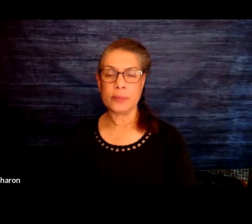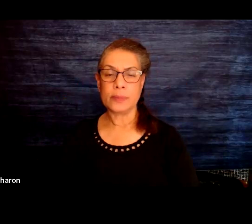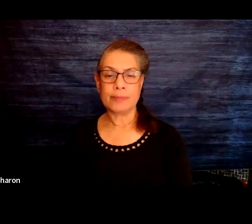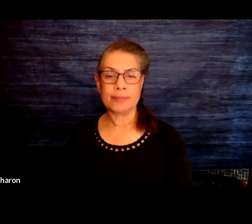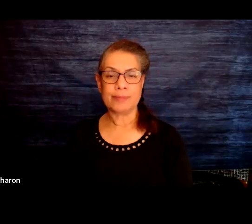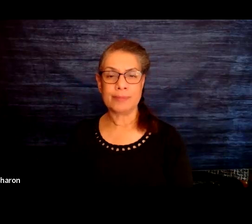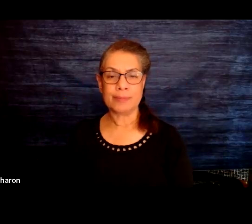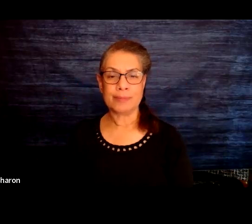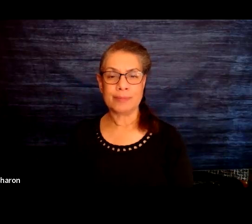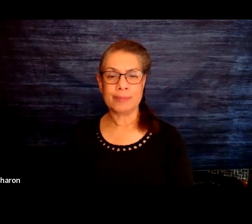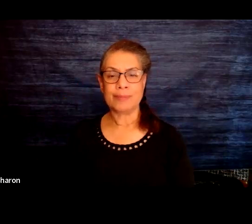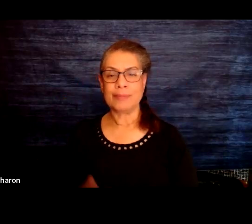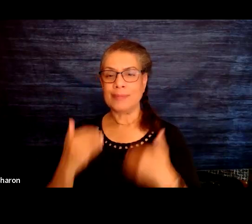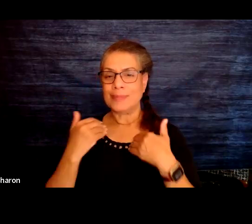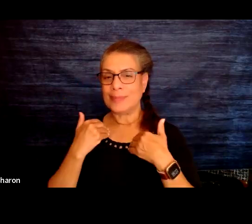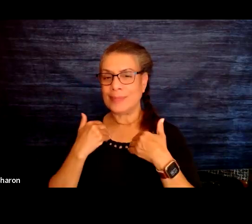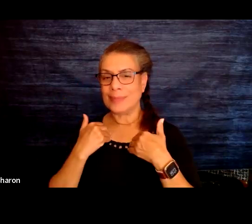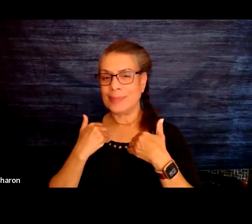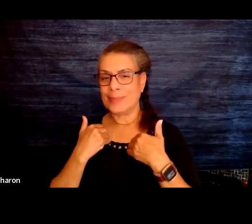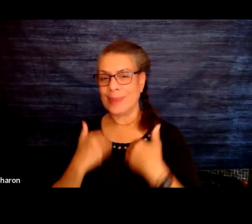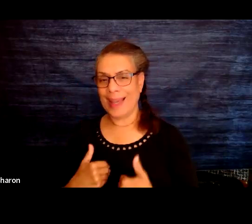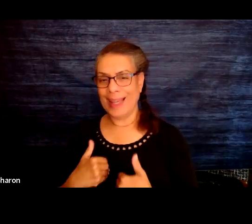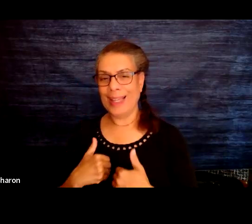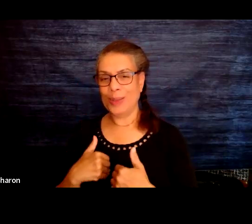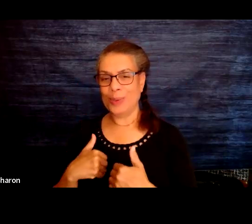I shall serve as my own translator after my remarks.